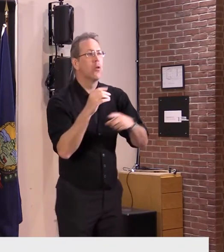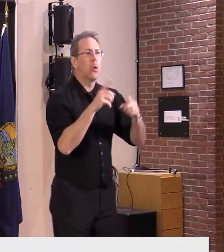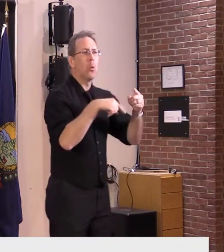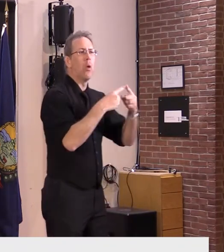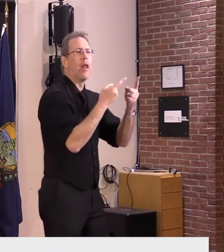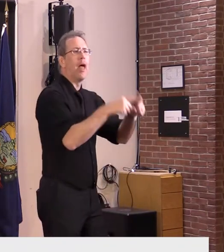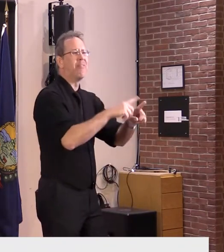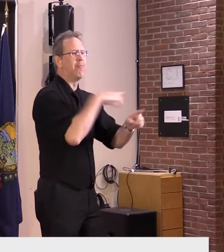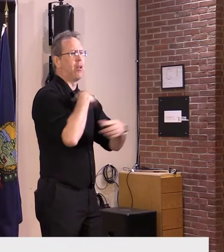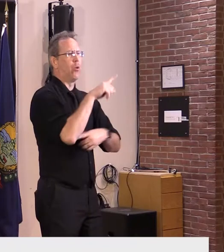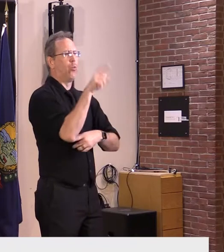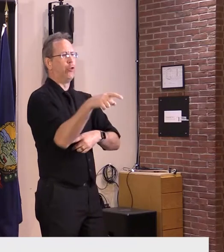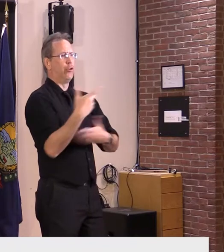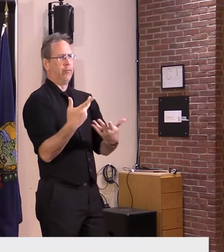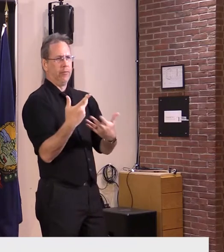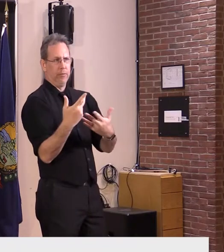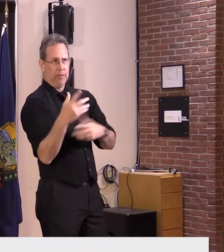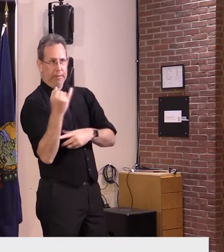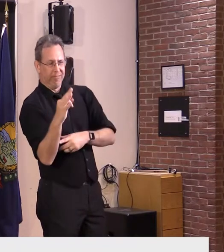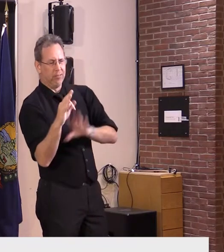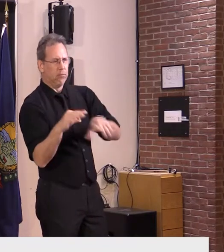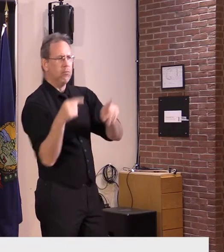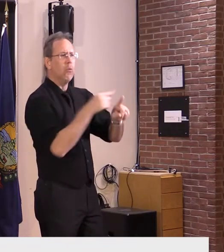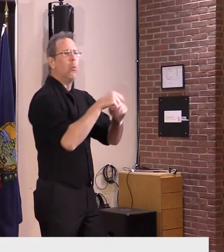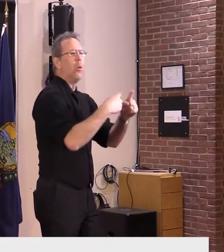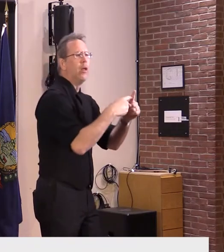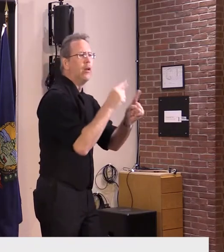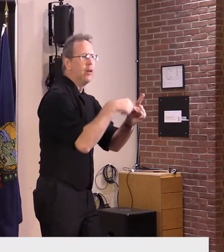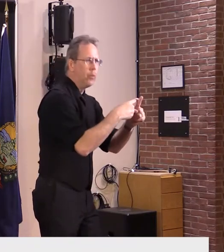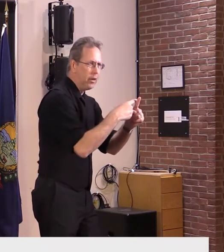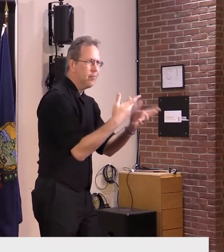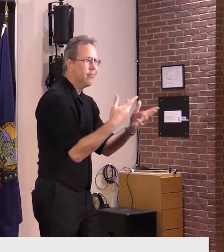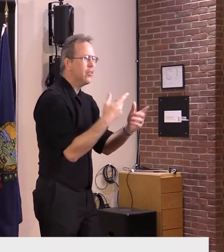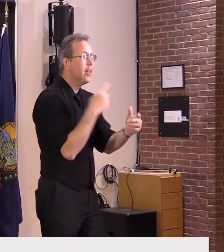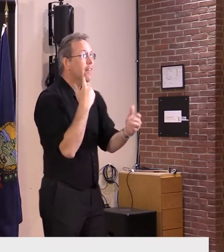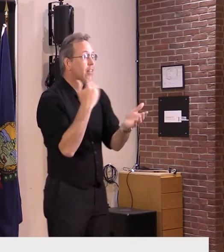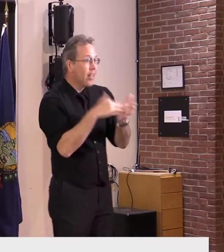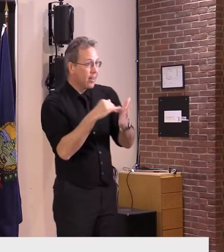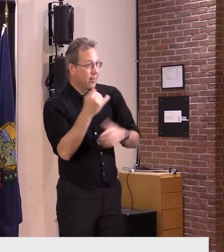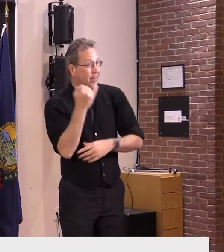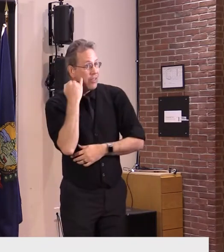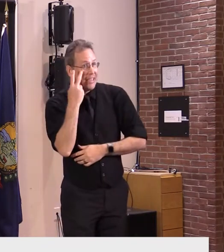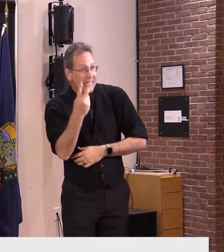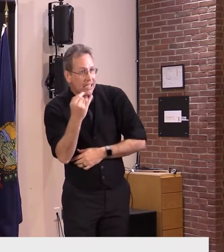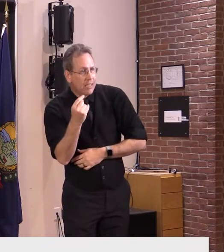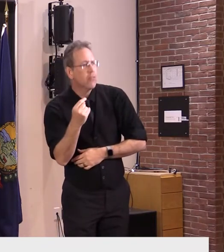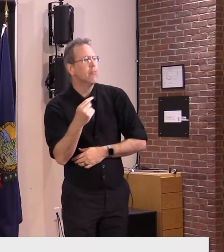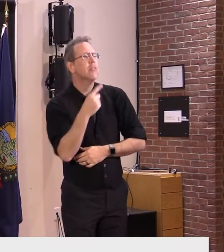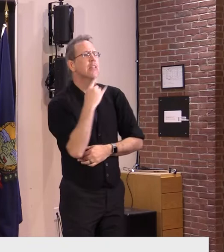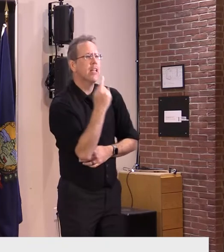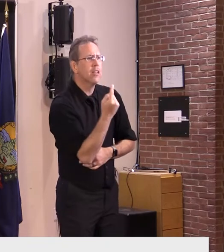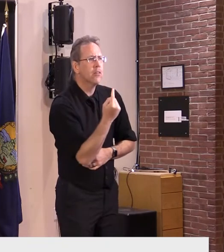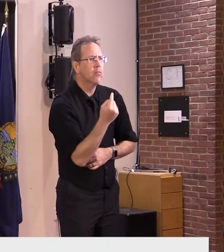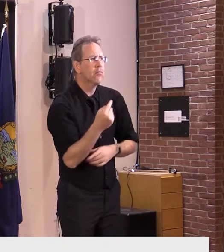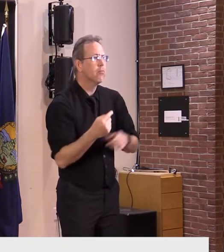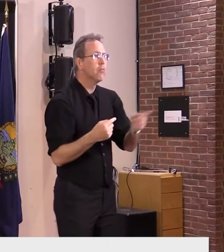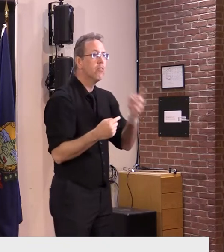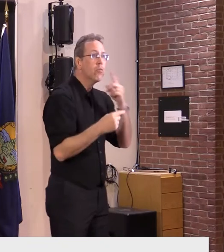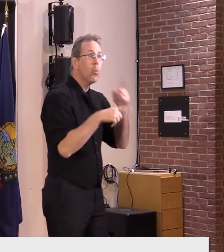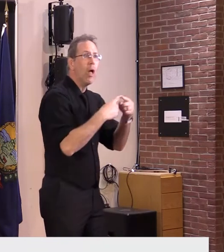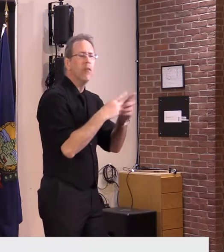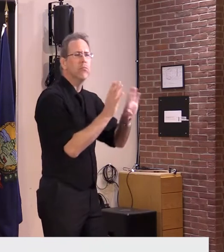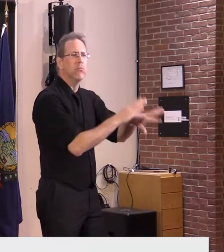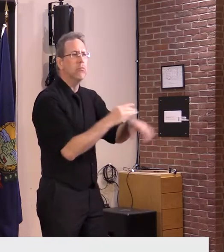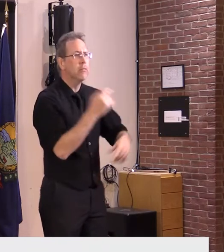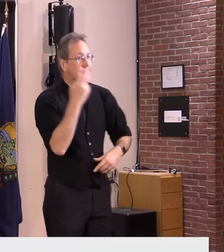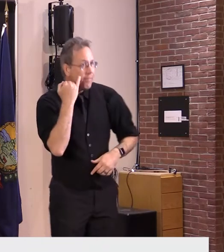you to keep feeding us that information. If you see something, say something. I might ask Commissioner Sherling if he has anything to